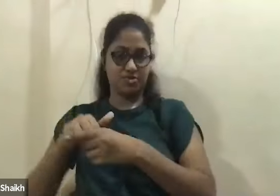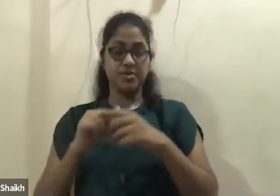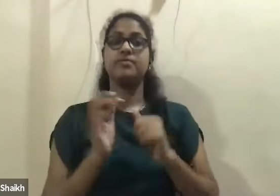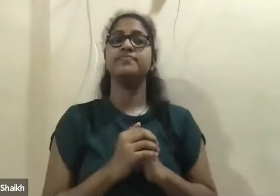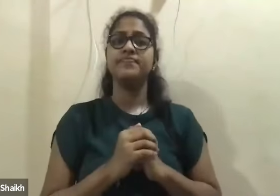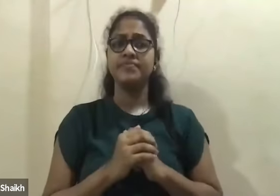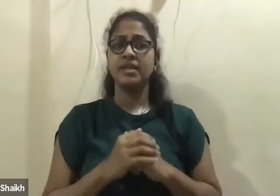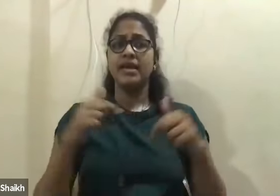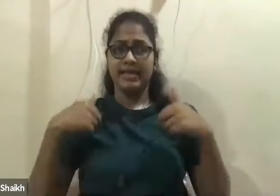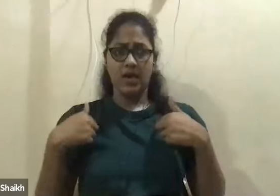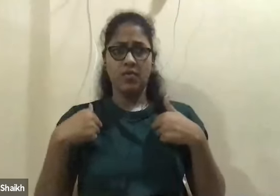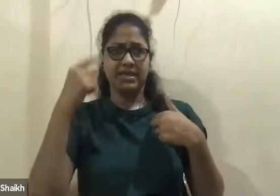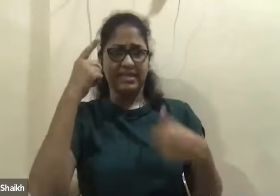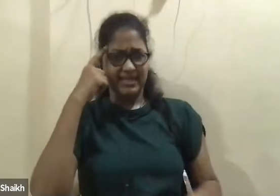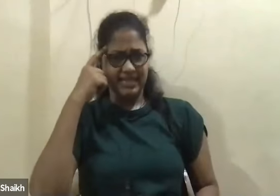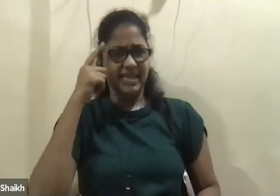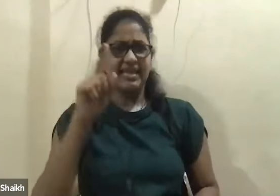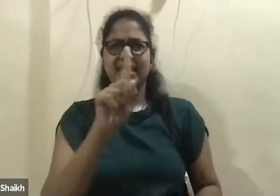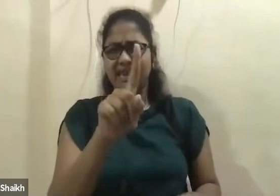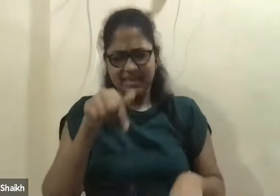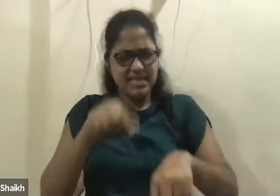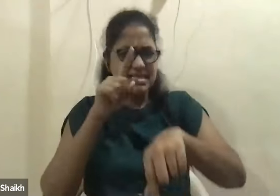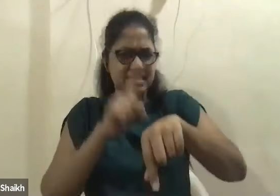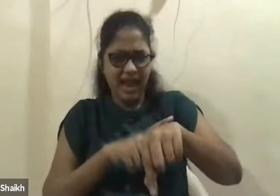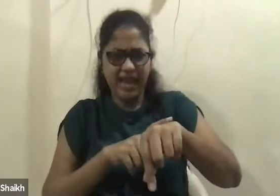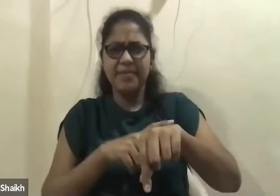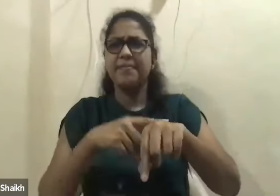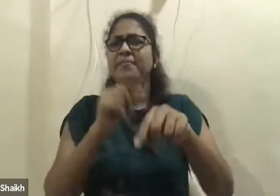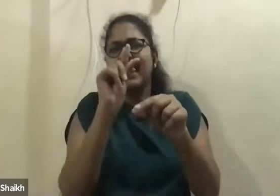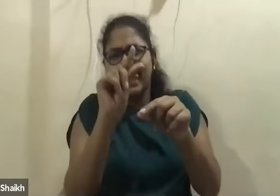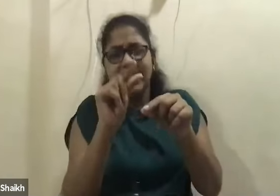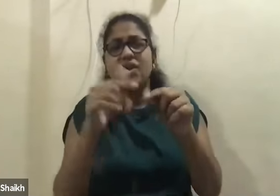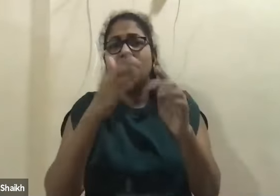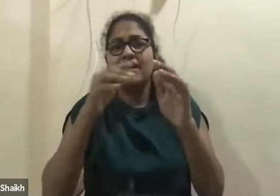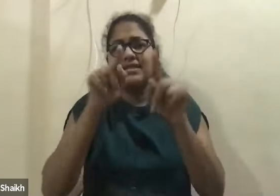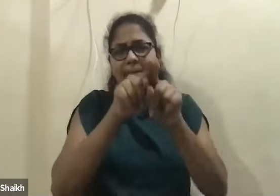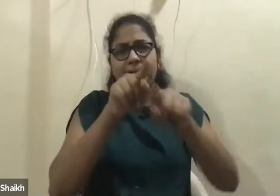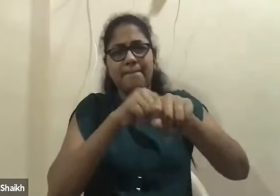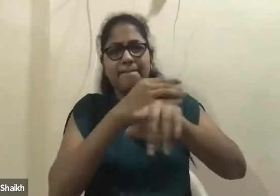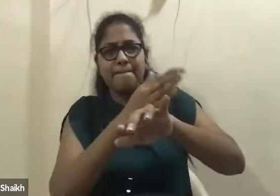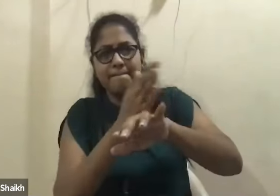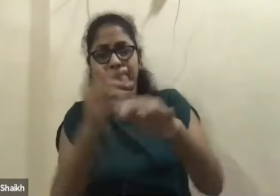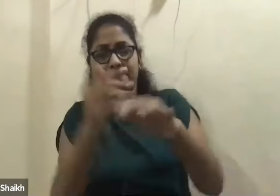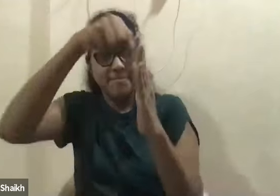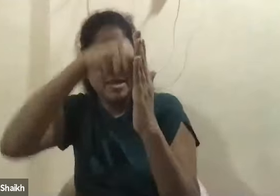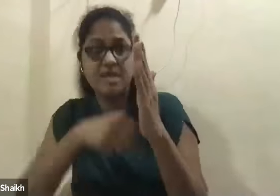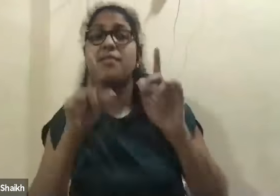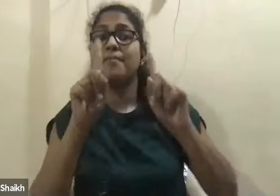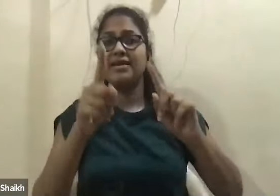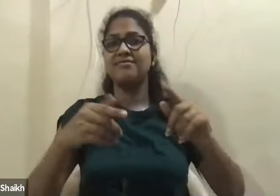like to take this one little opportunity. I know we're way inside this, but I would like to wish everyone happy Teachers'